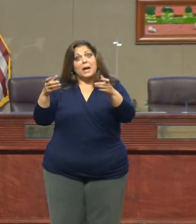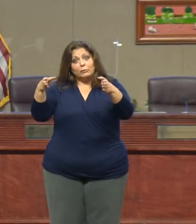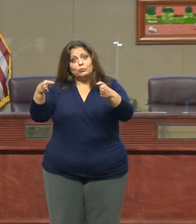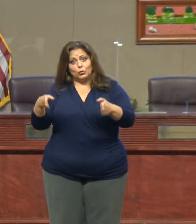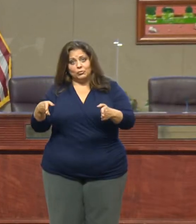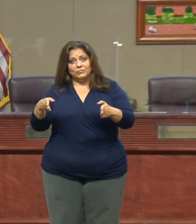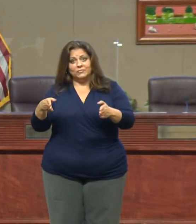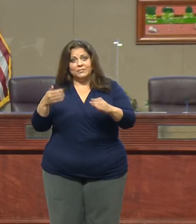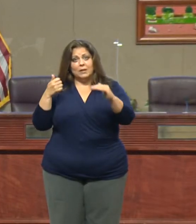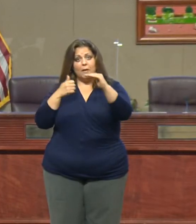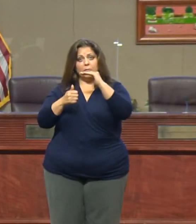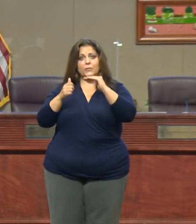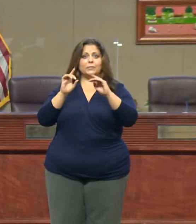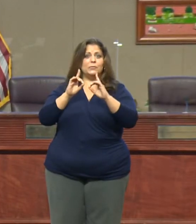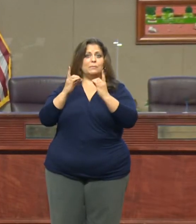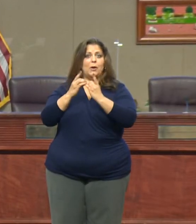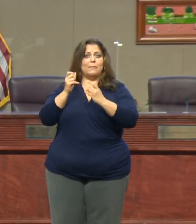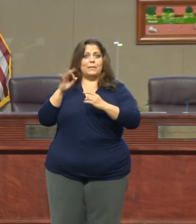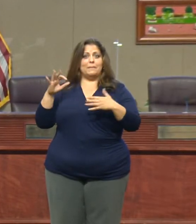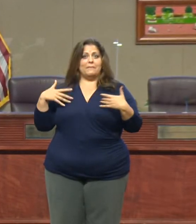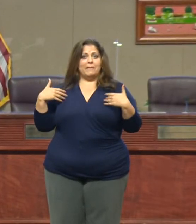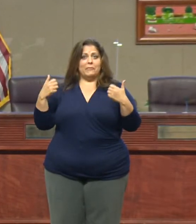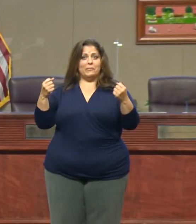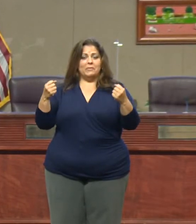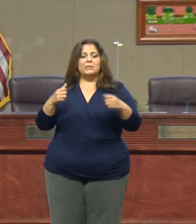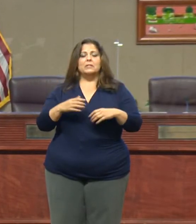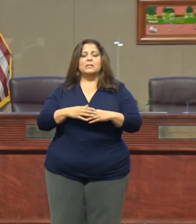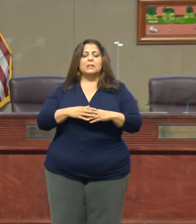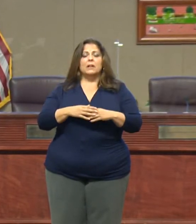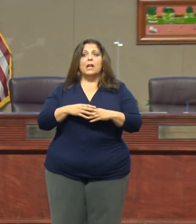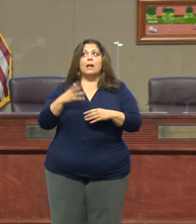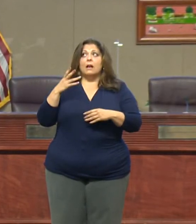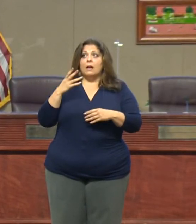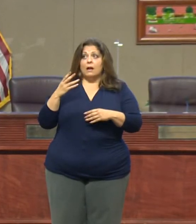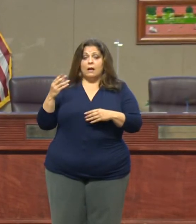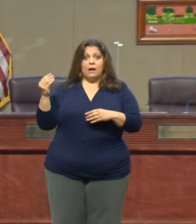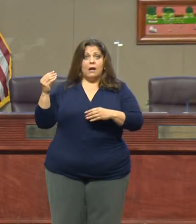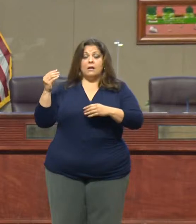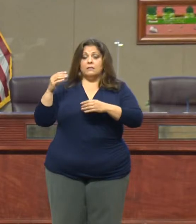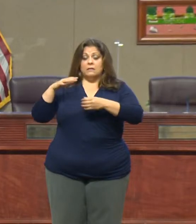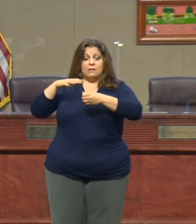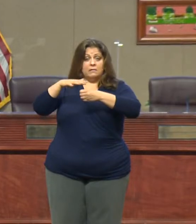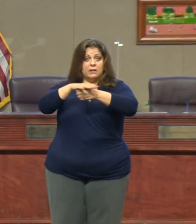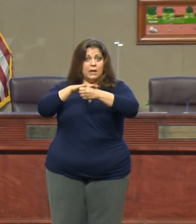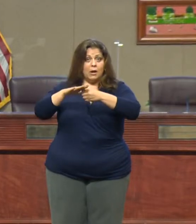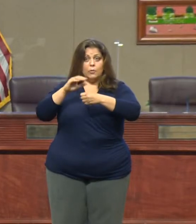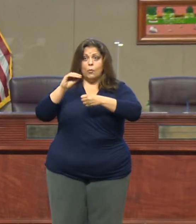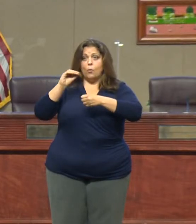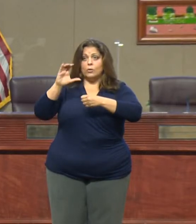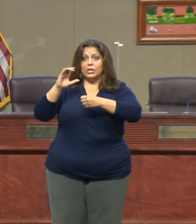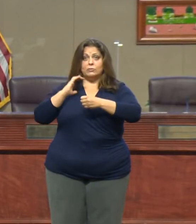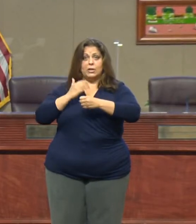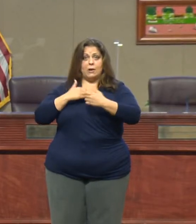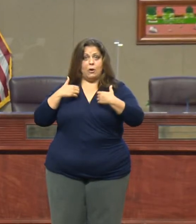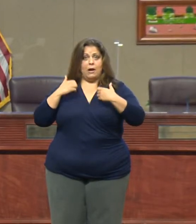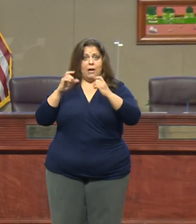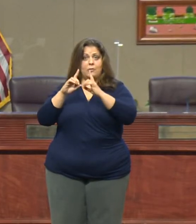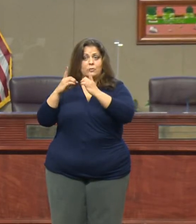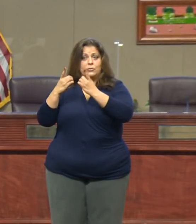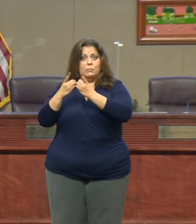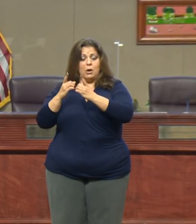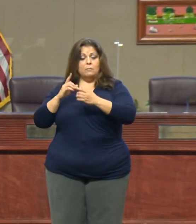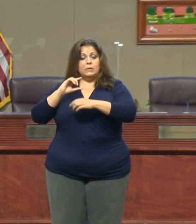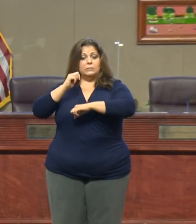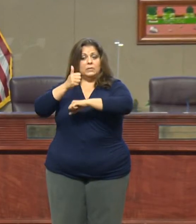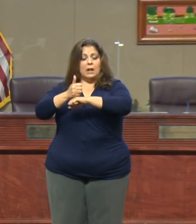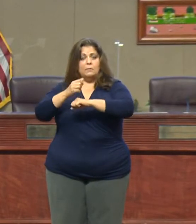of Health. And we have been praised, the county and the health department, for the work at the Orange Convention